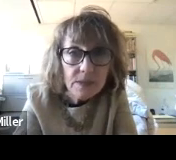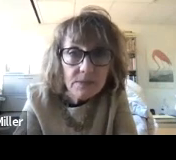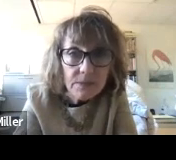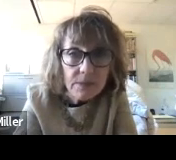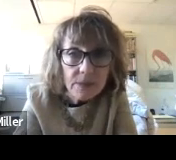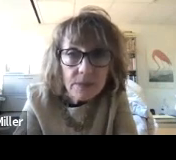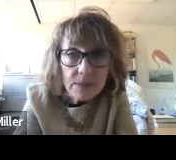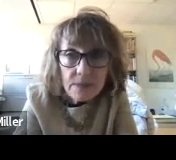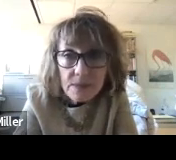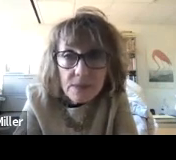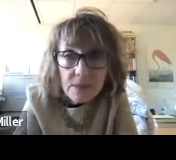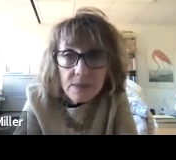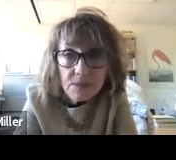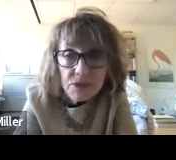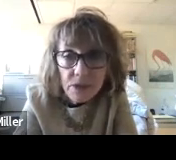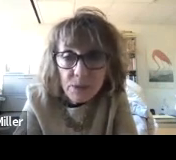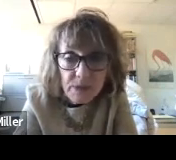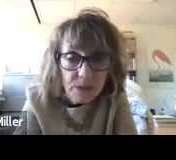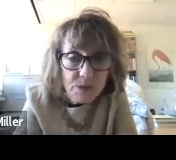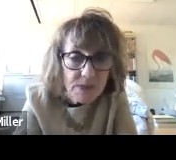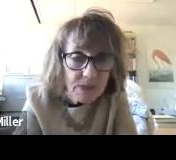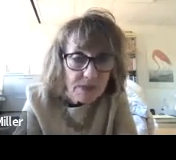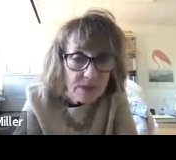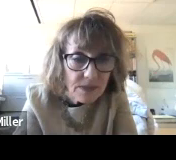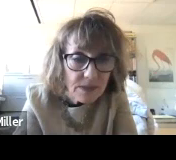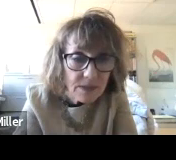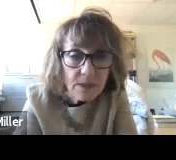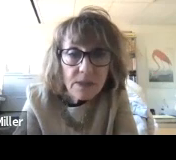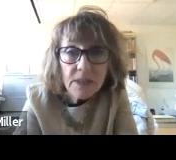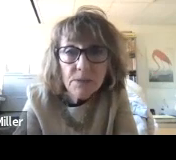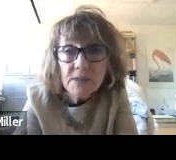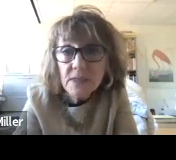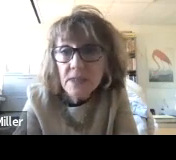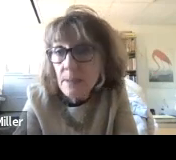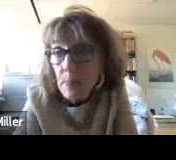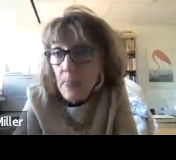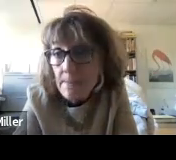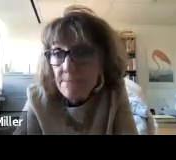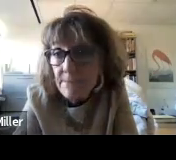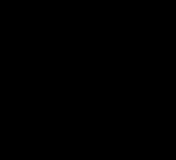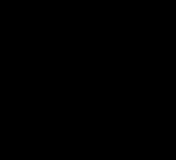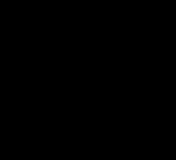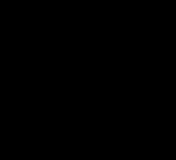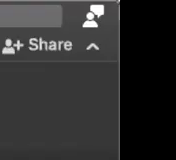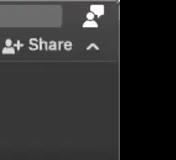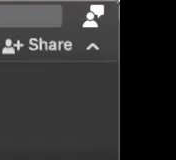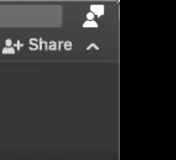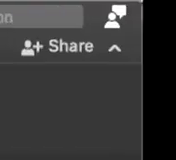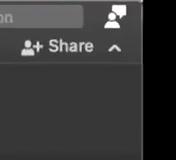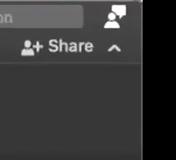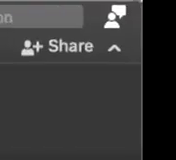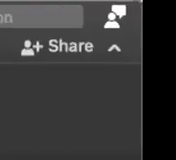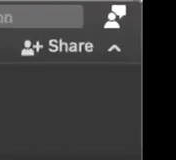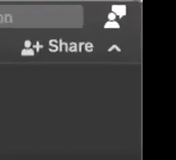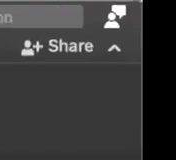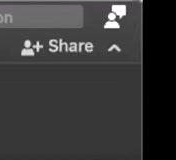Let's see. It says I'm sharing, but I don't see it. Can everyone see that? No, we don't see anything. It's